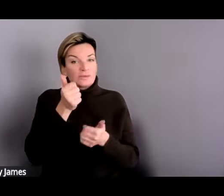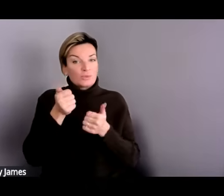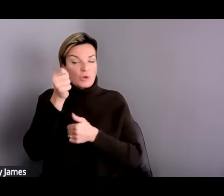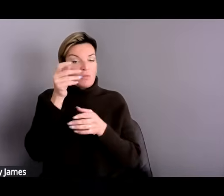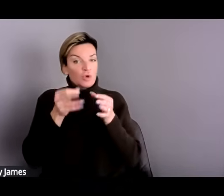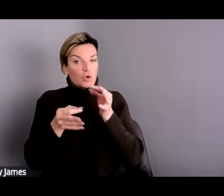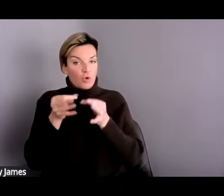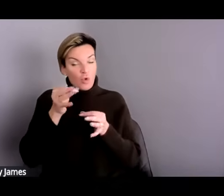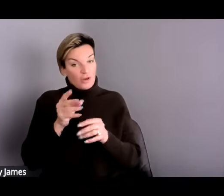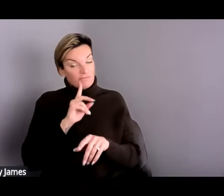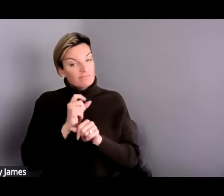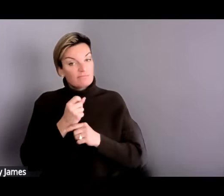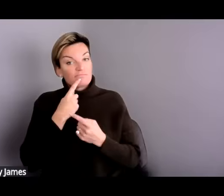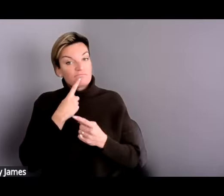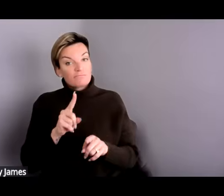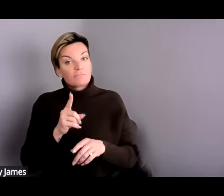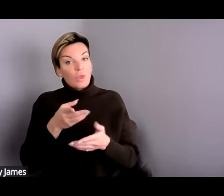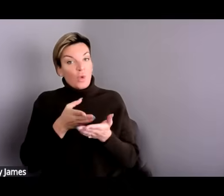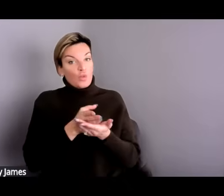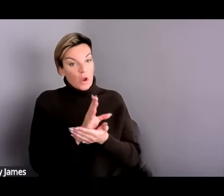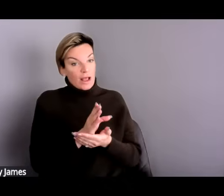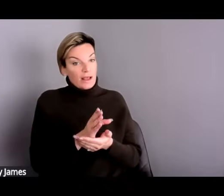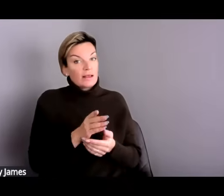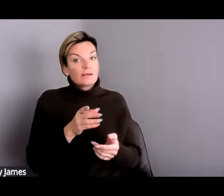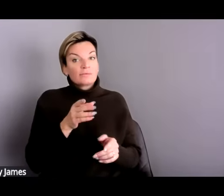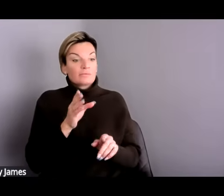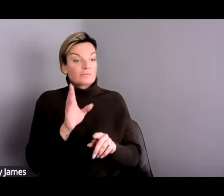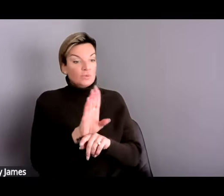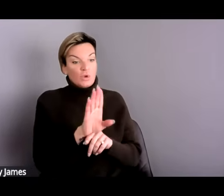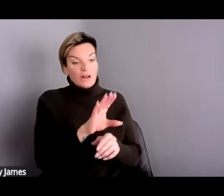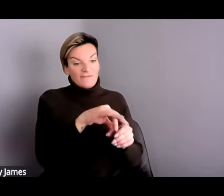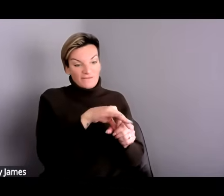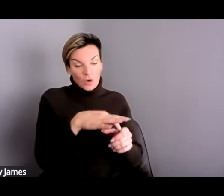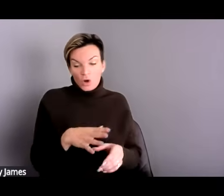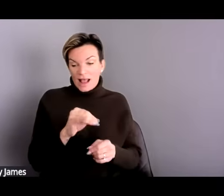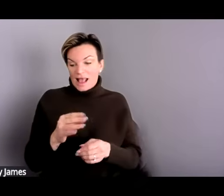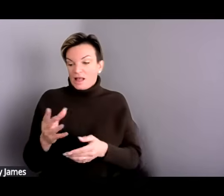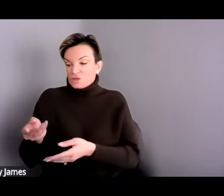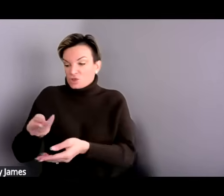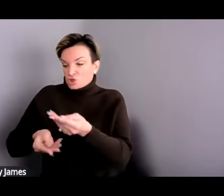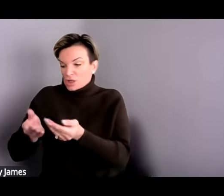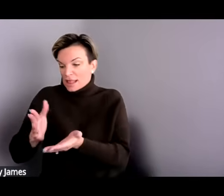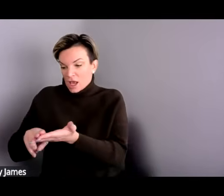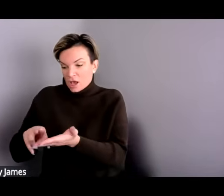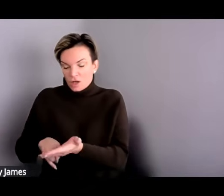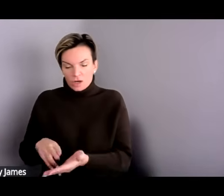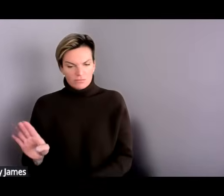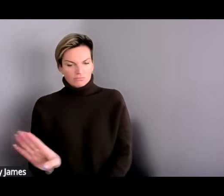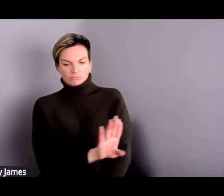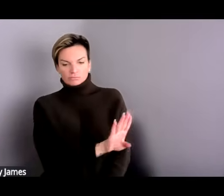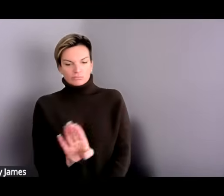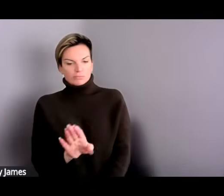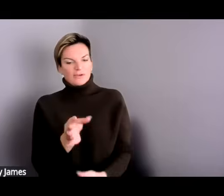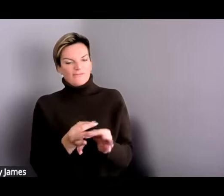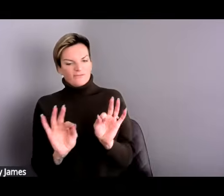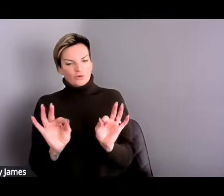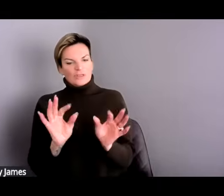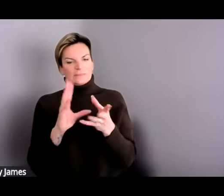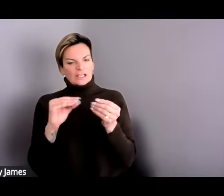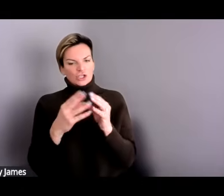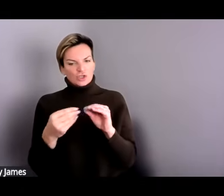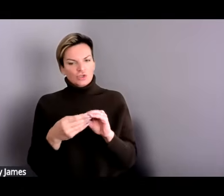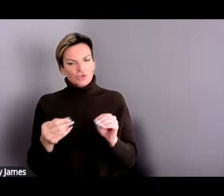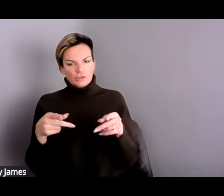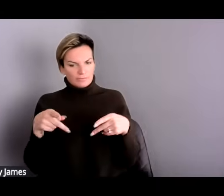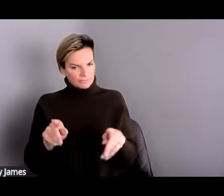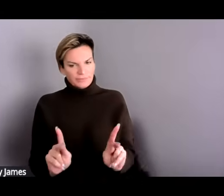a right between a circulator and a voter is speech. There's case law at the state court that deals with a burden being placed on circulating. So I